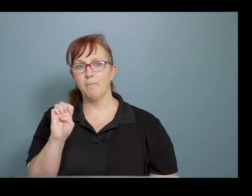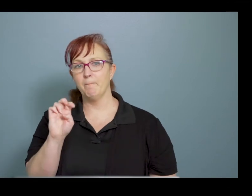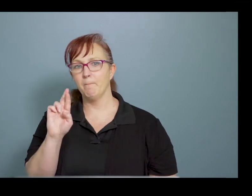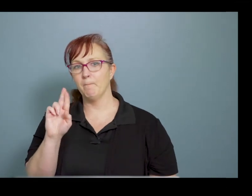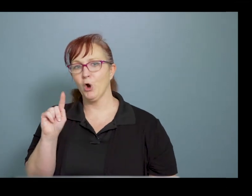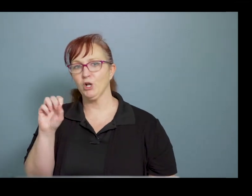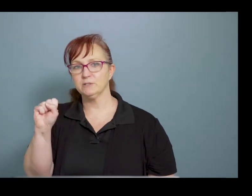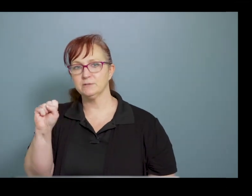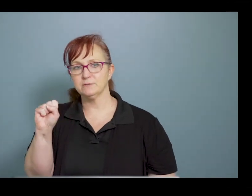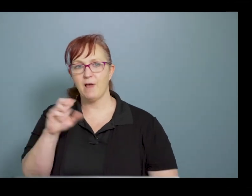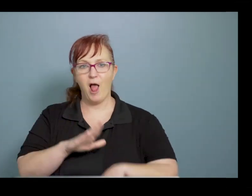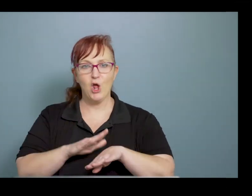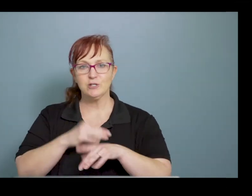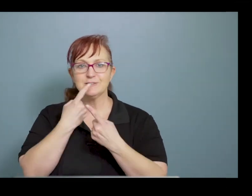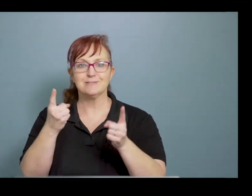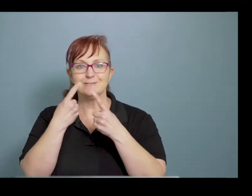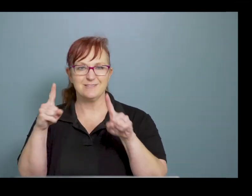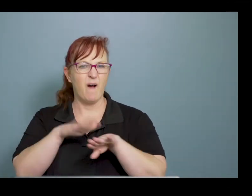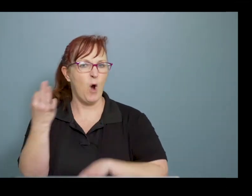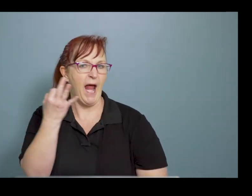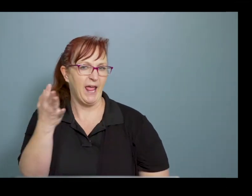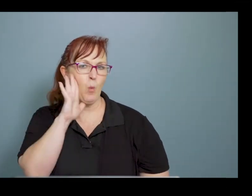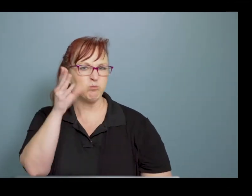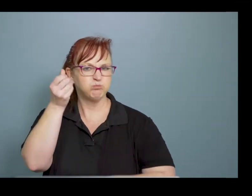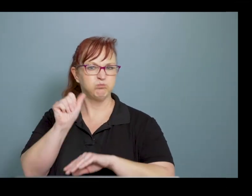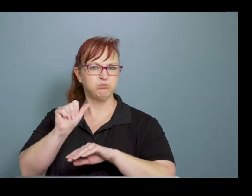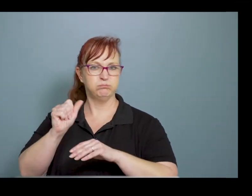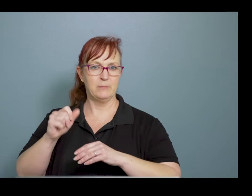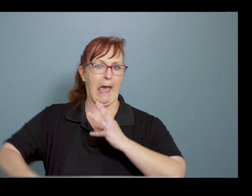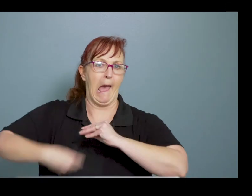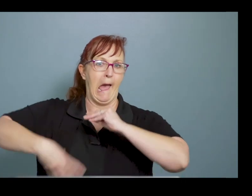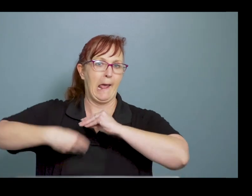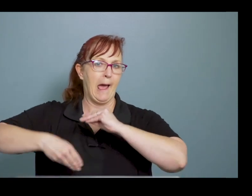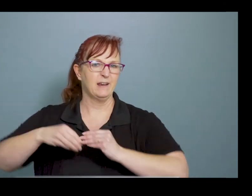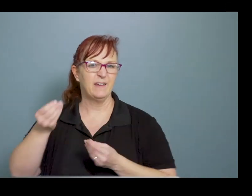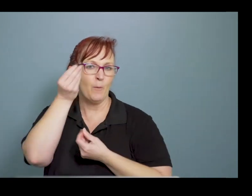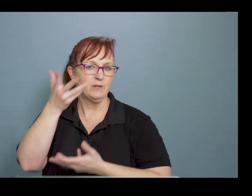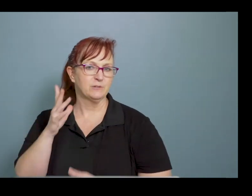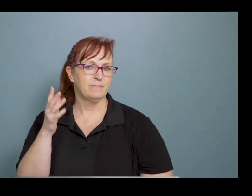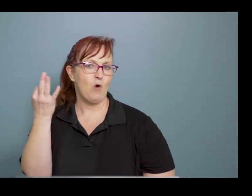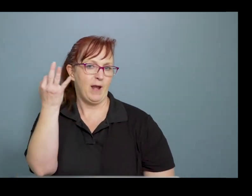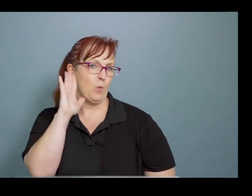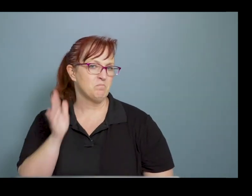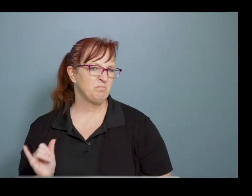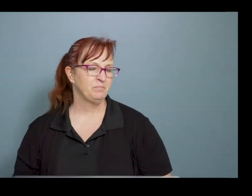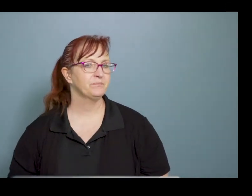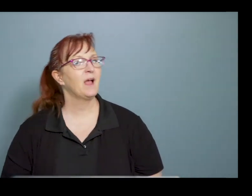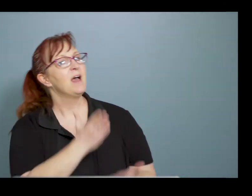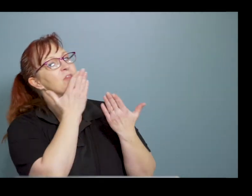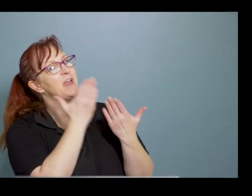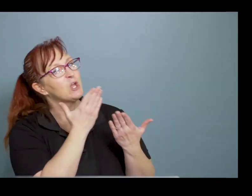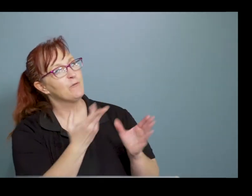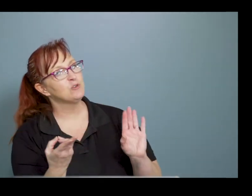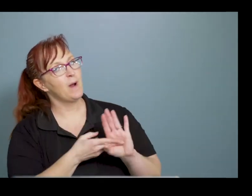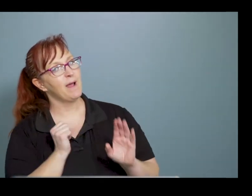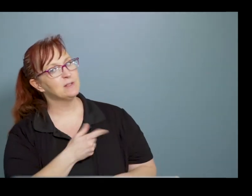be looking for that information, as you do every Friday, for that pertinent information that comes in Burt's Alerts. Amelia, thank you so much for being with